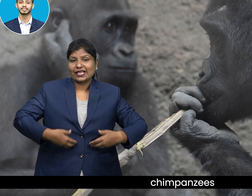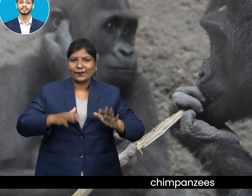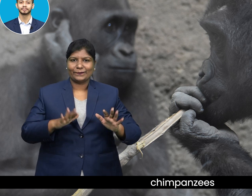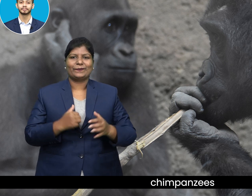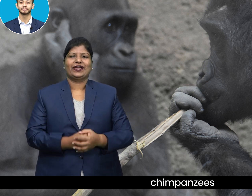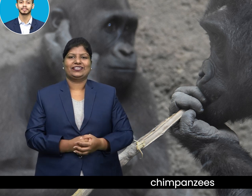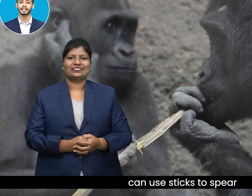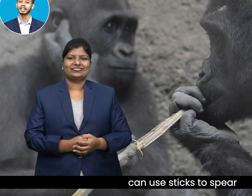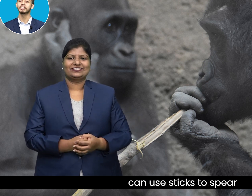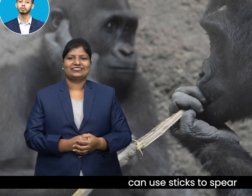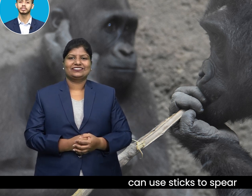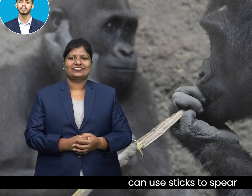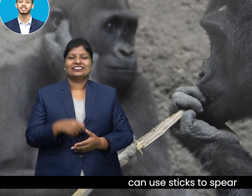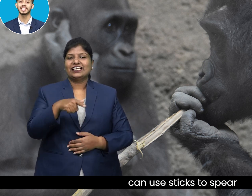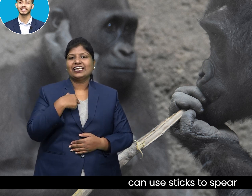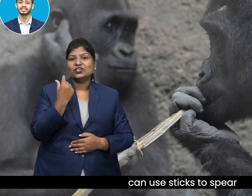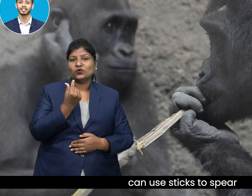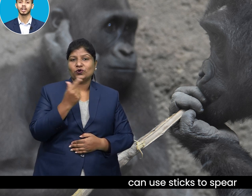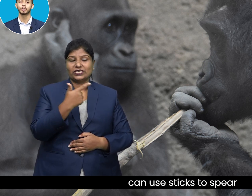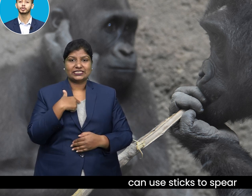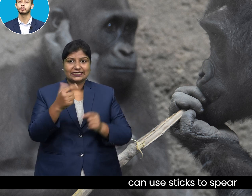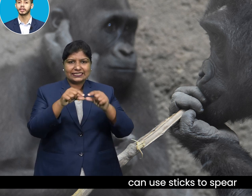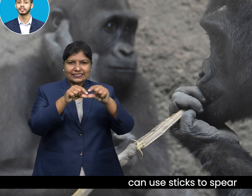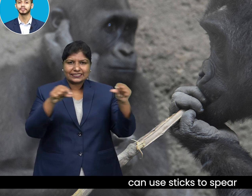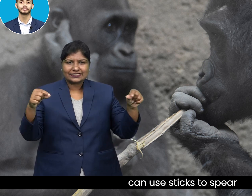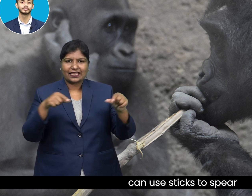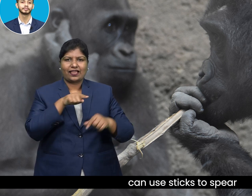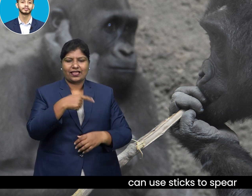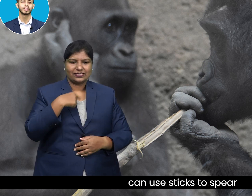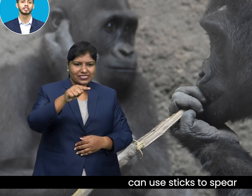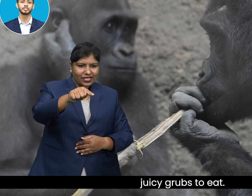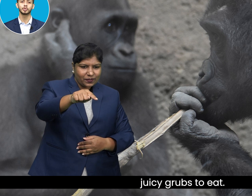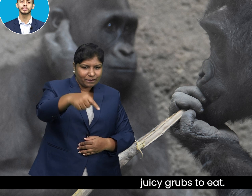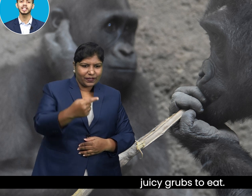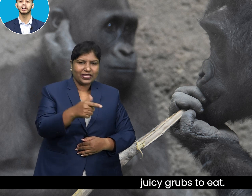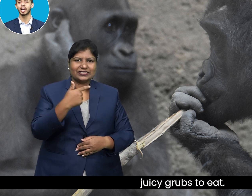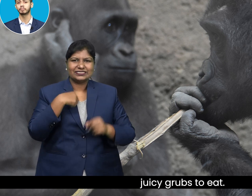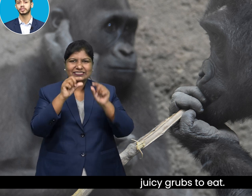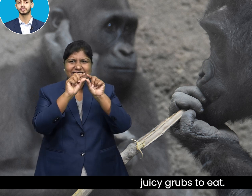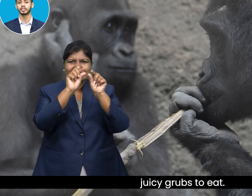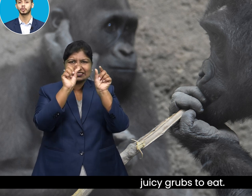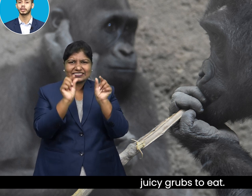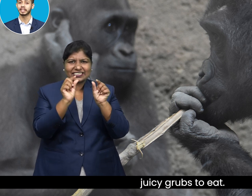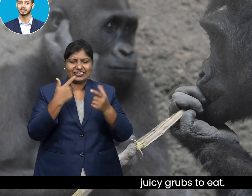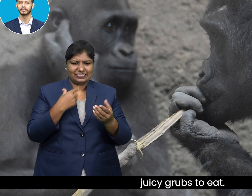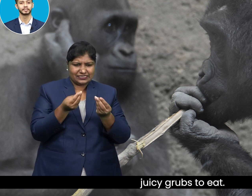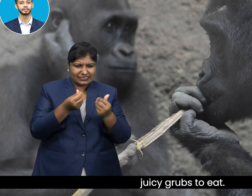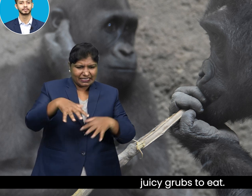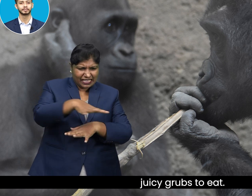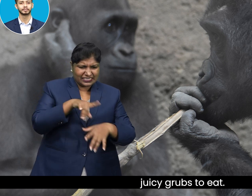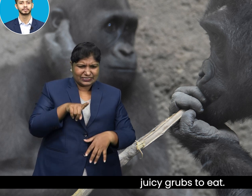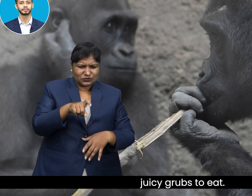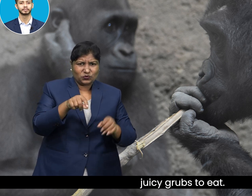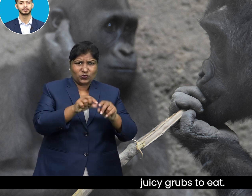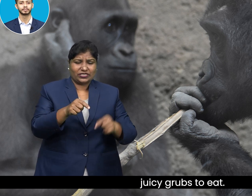chimpanzees can use sticks to spear juicy grubs to eat.